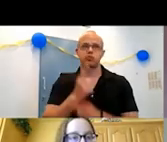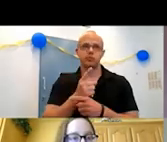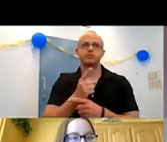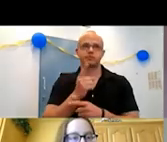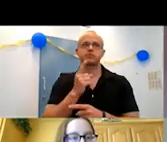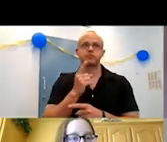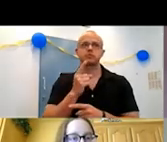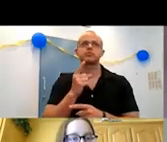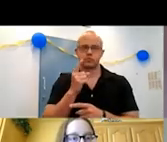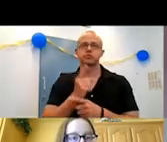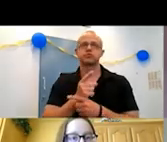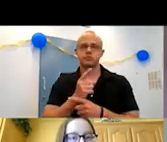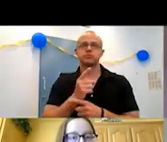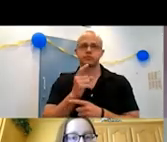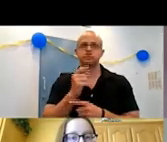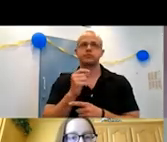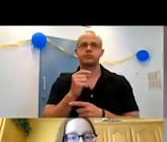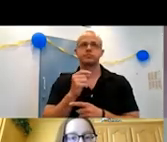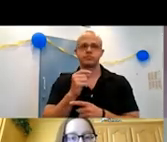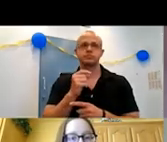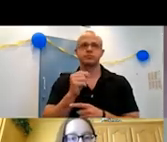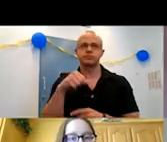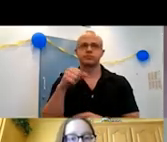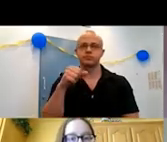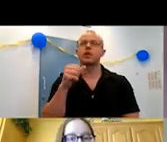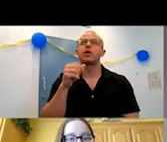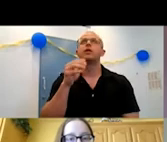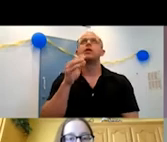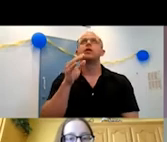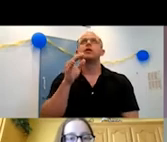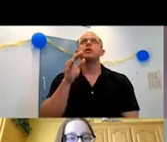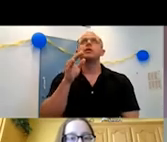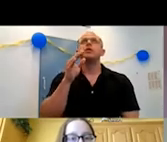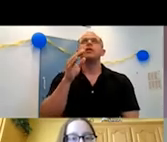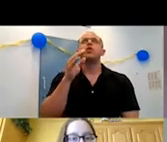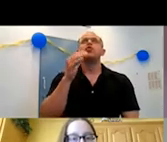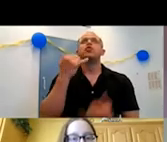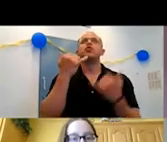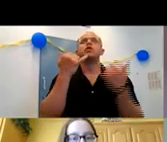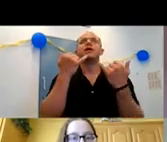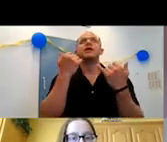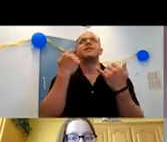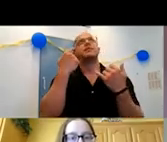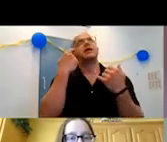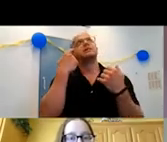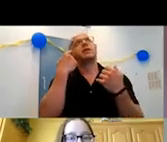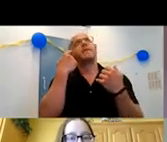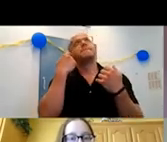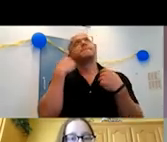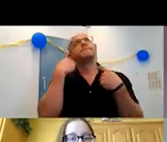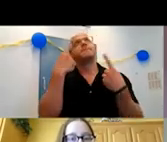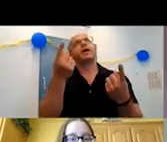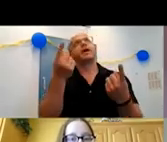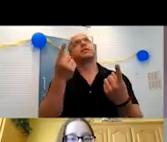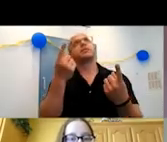you are using ASL. If that's what you're saying. Got it. Okay, got it. Okay.